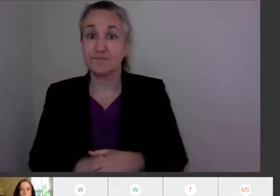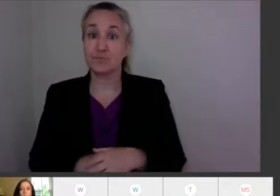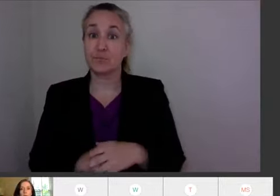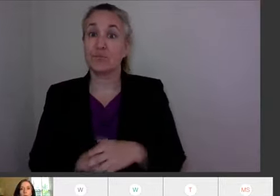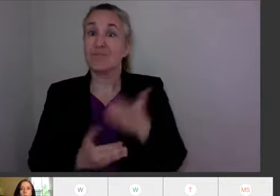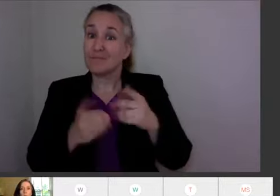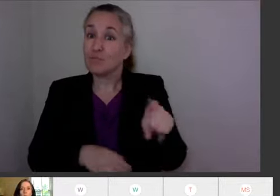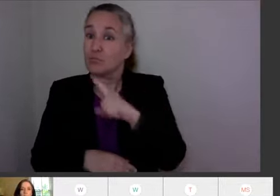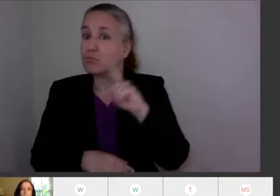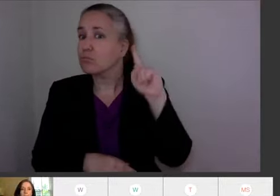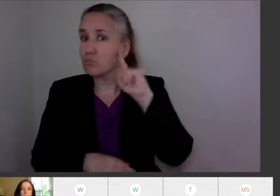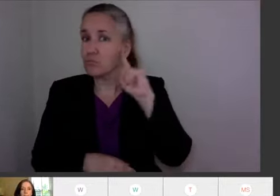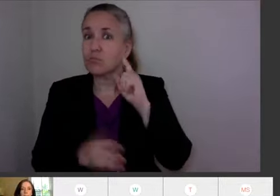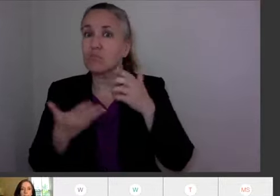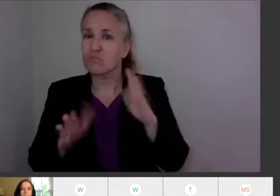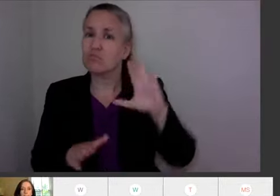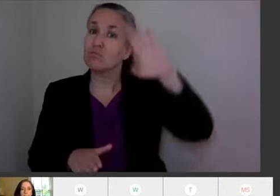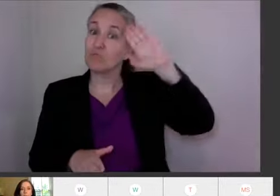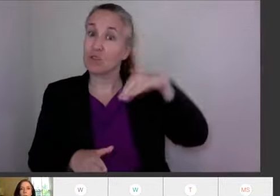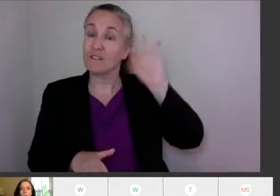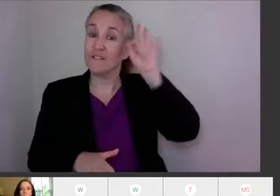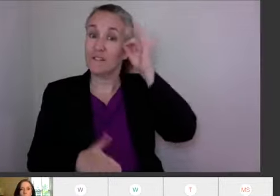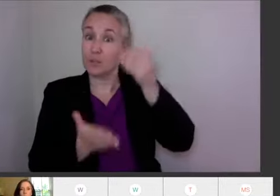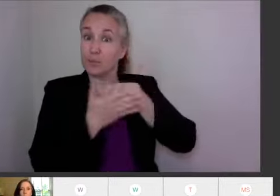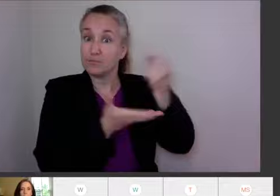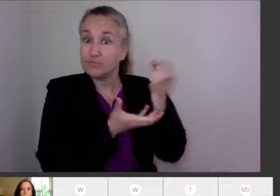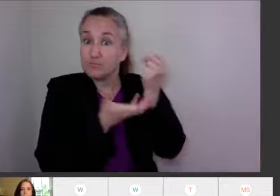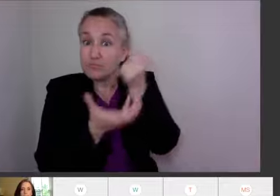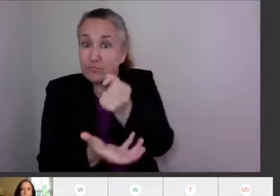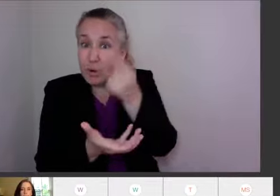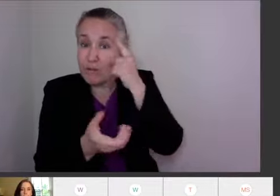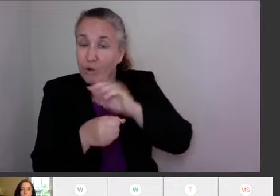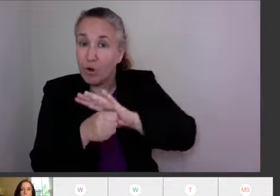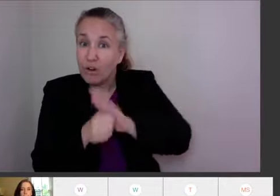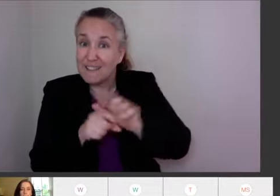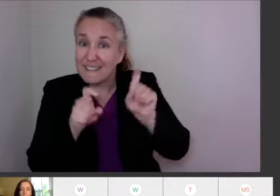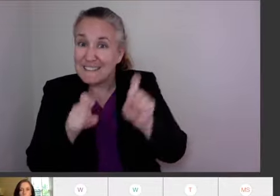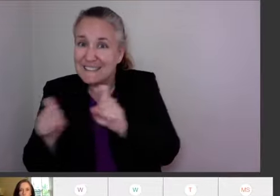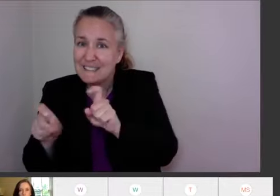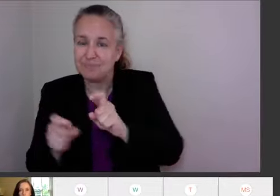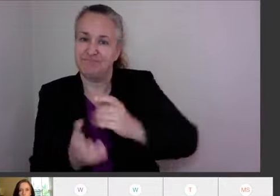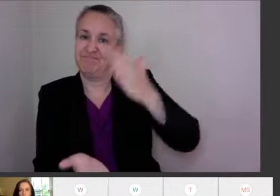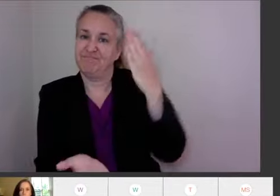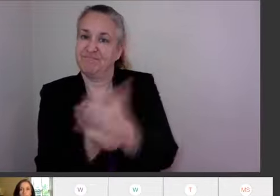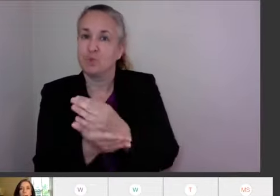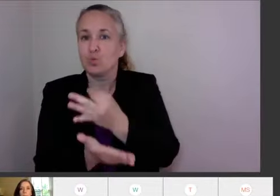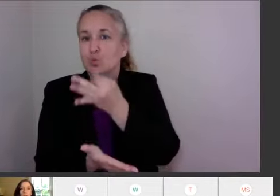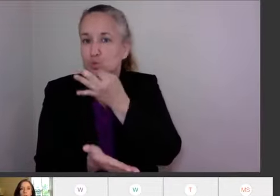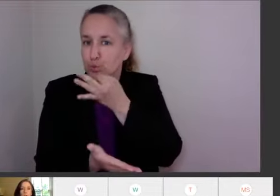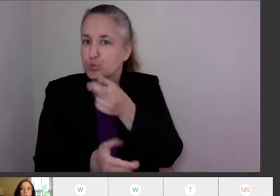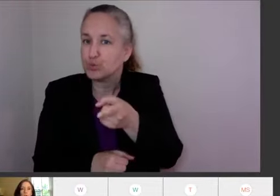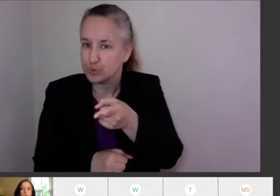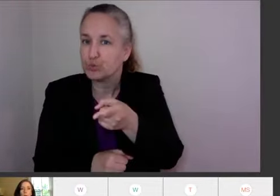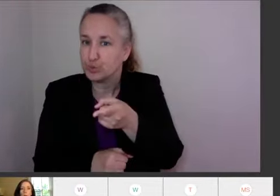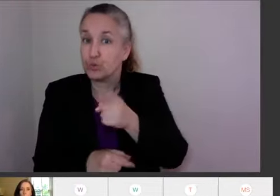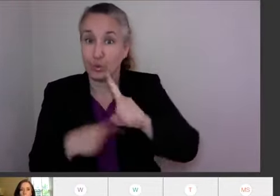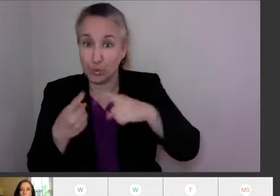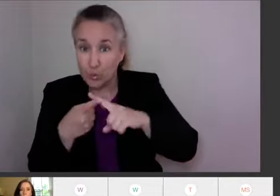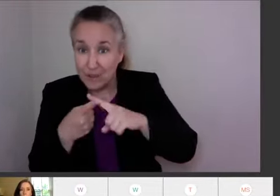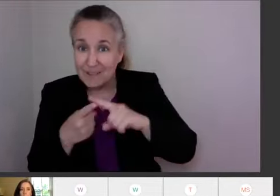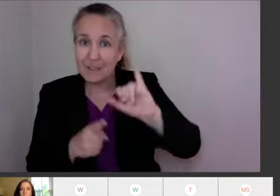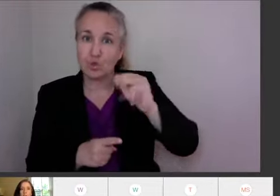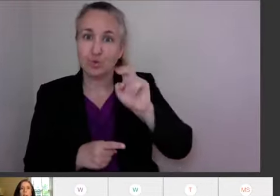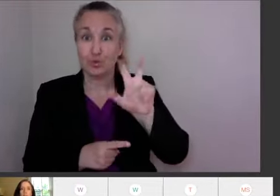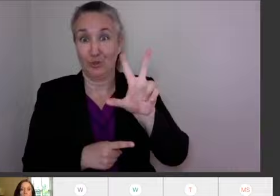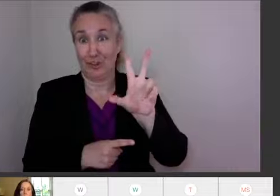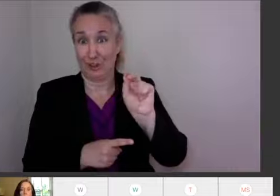have heard, federal funding is ending for COVID-19 testing in Montgomery County as of June the